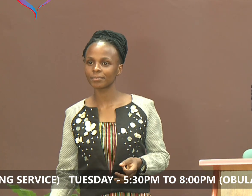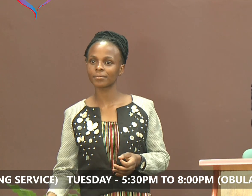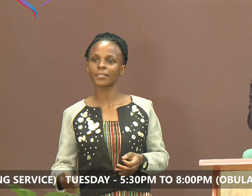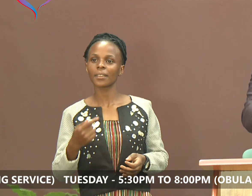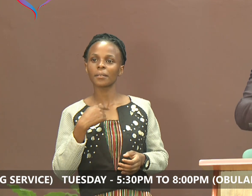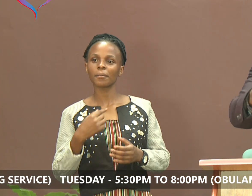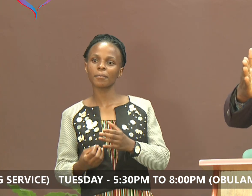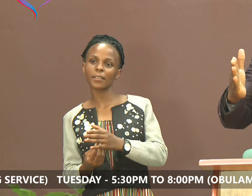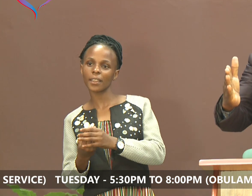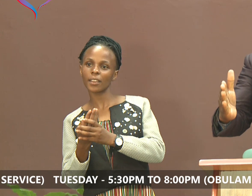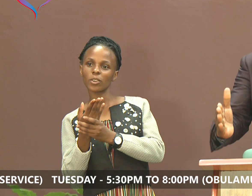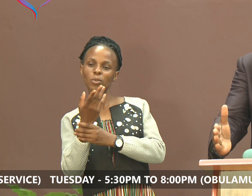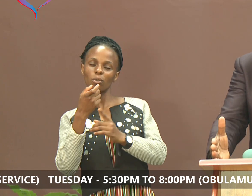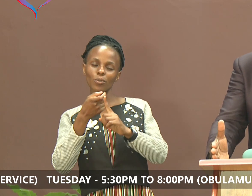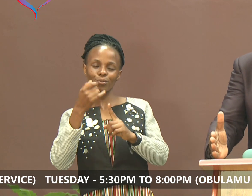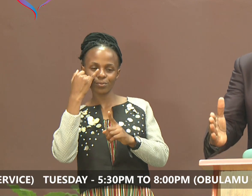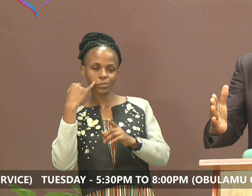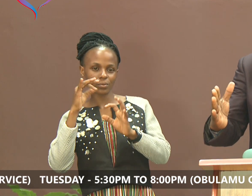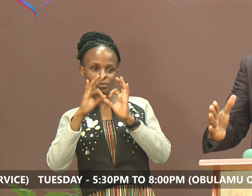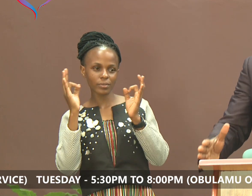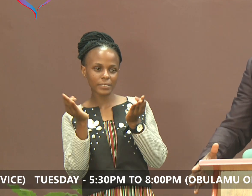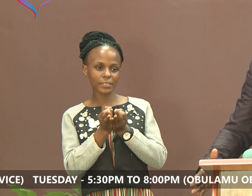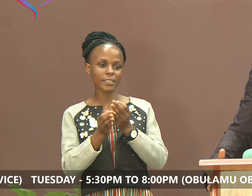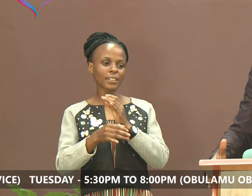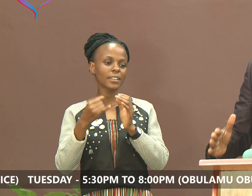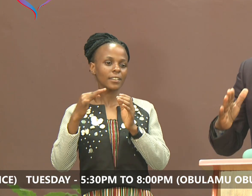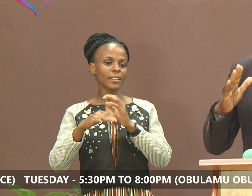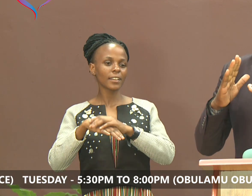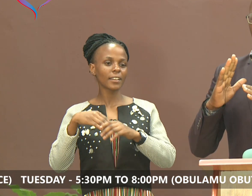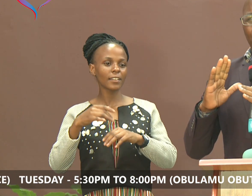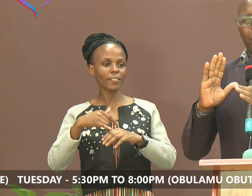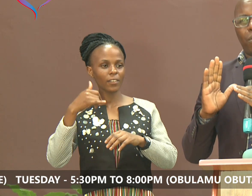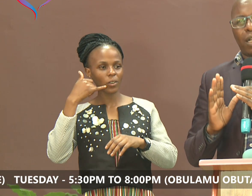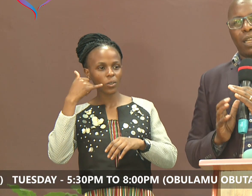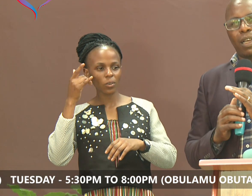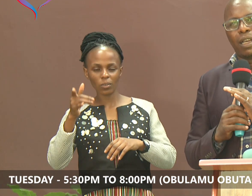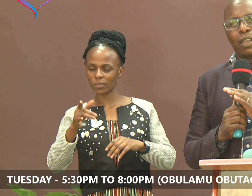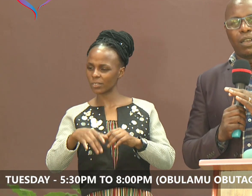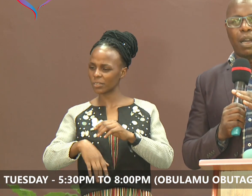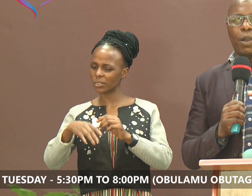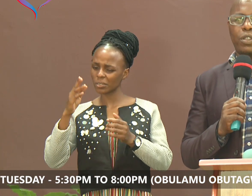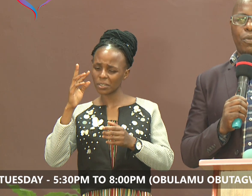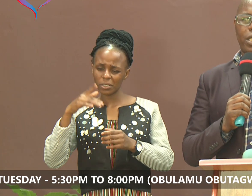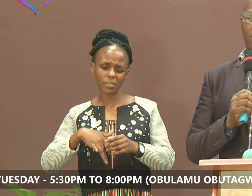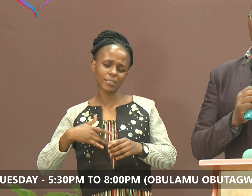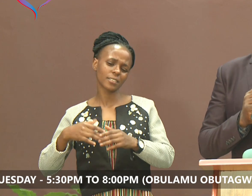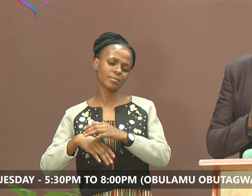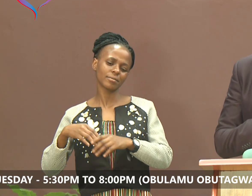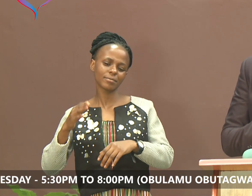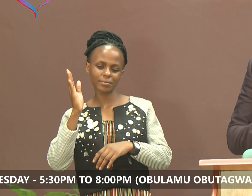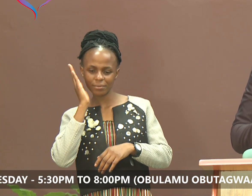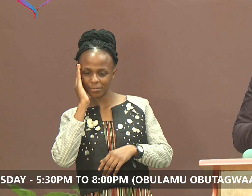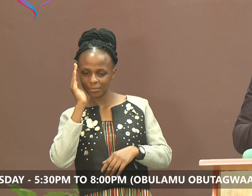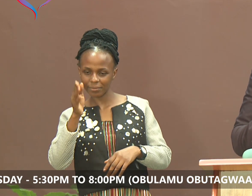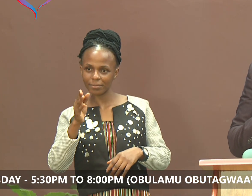rigid abala mwakulya muziri pamie bo batakubira ku simu olyanga mama nyabo te bakwagala abakulya mu rigid te